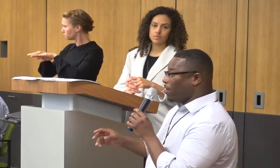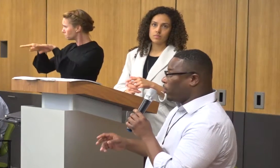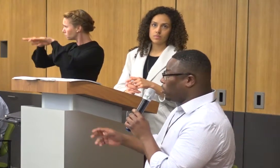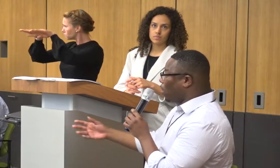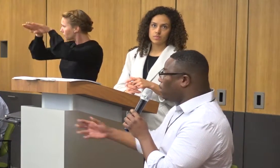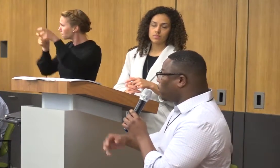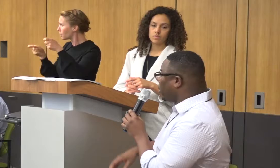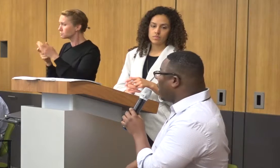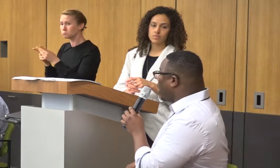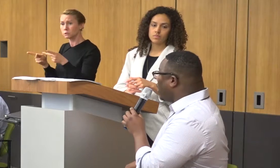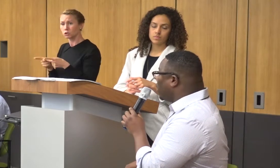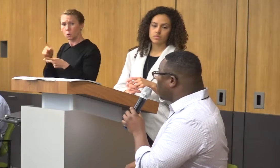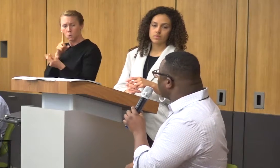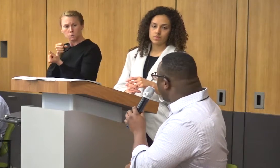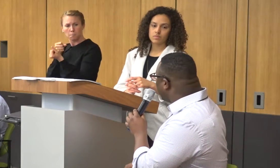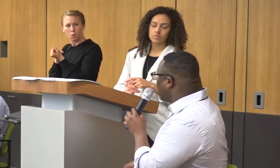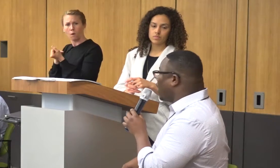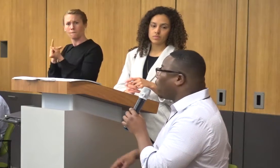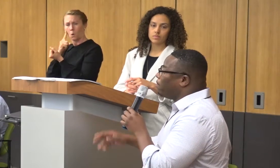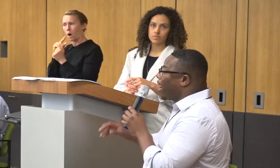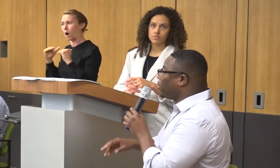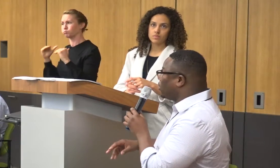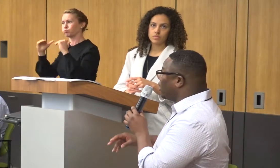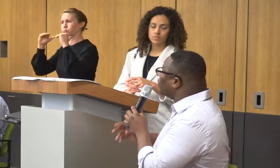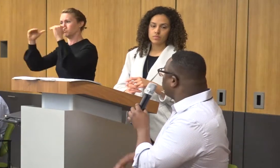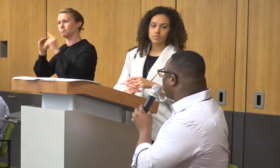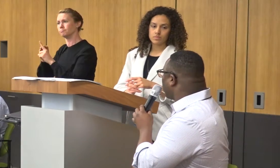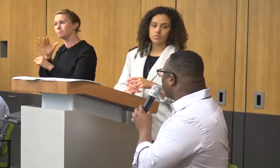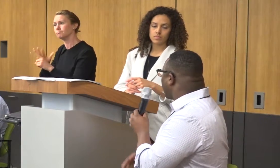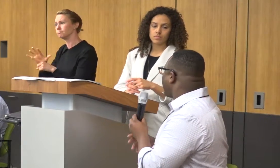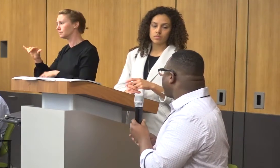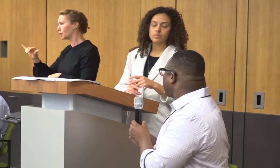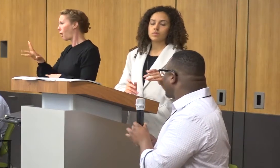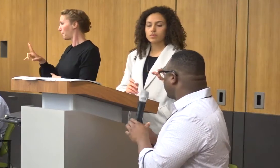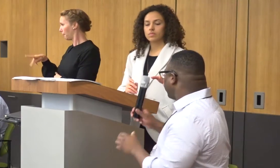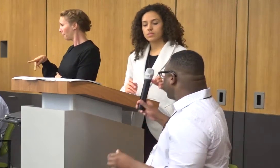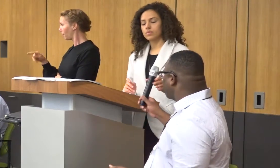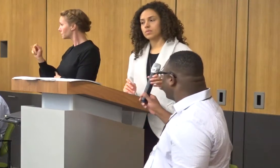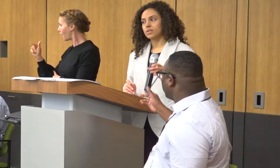support the effort to onboard year up talent and help manage the internship program.